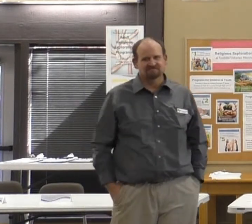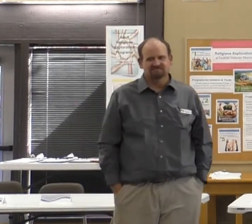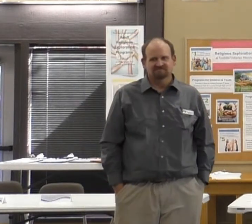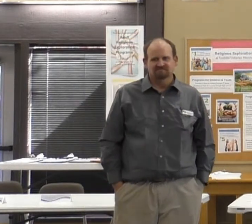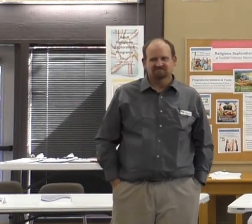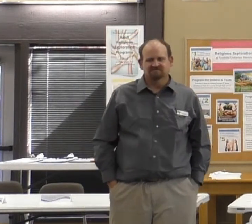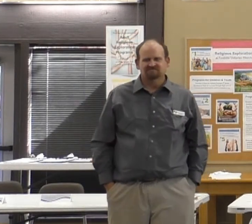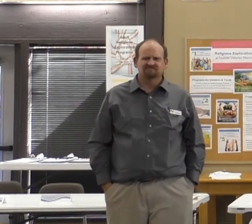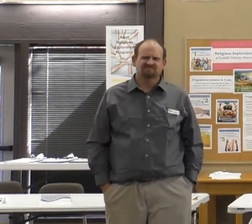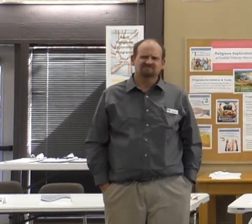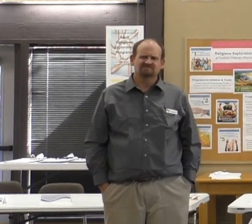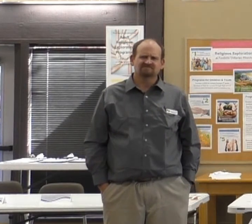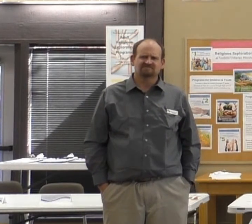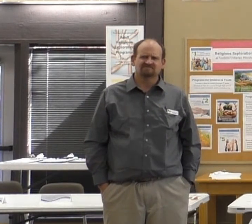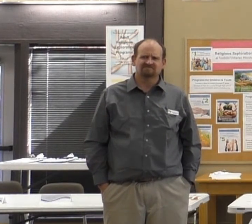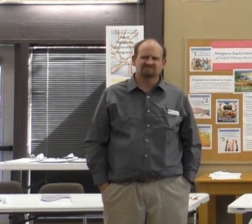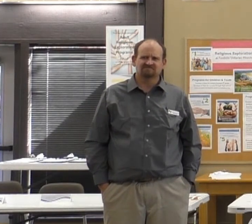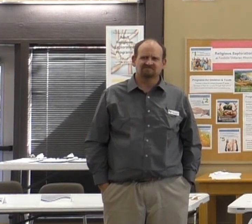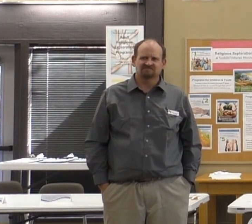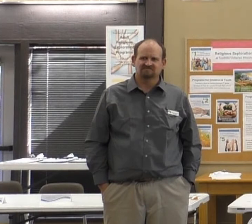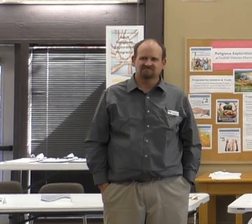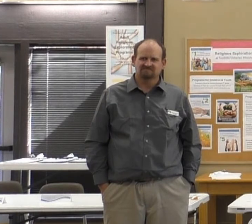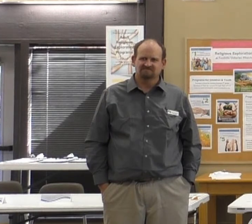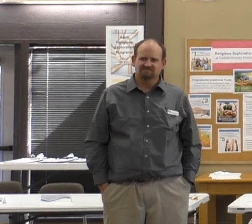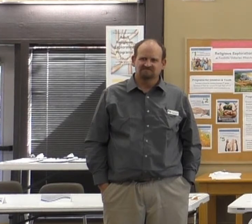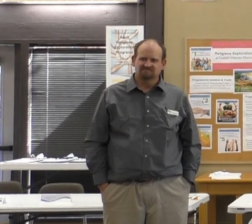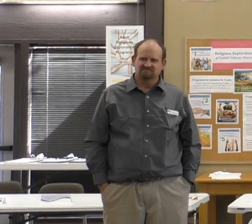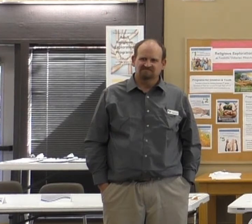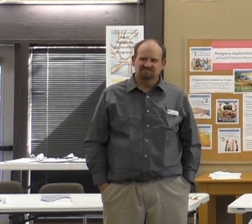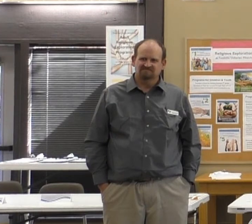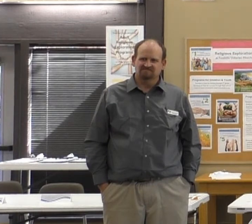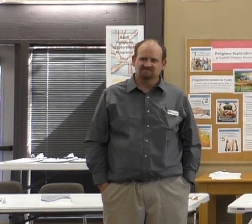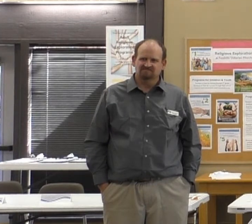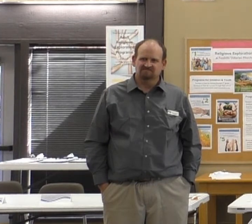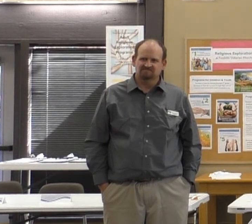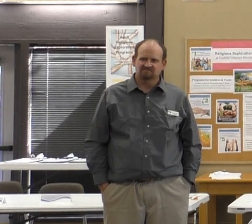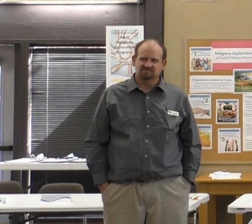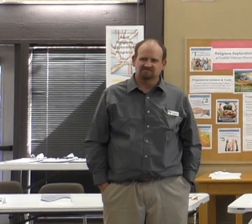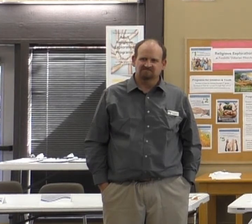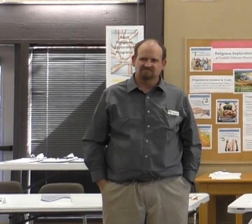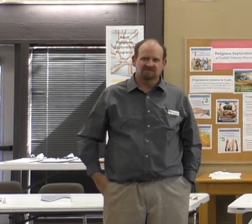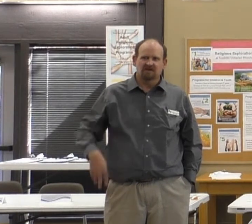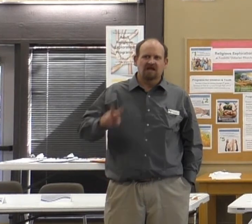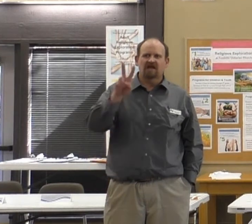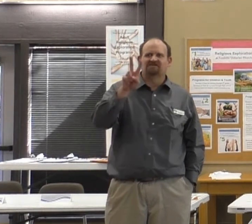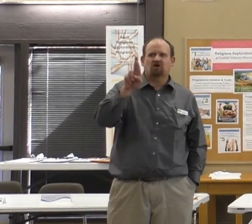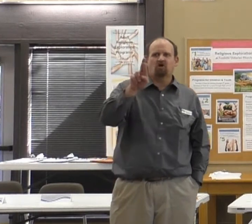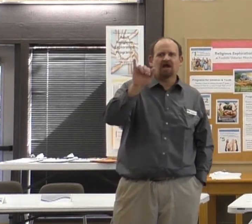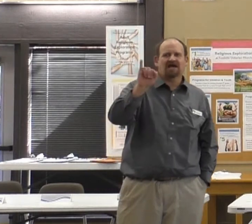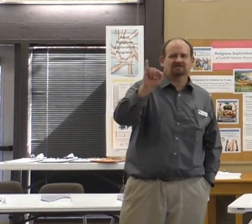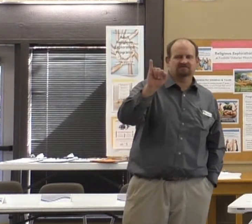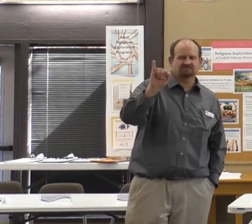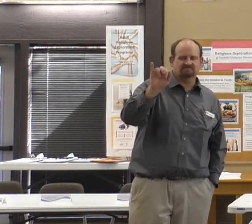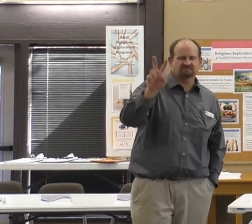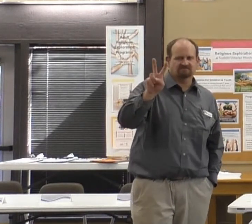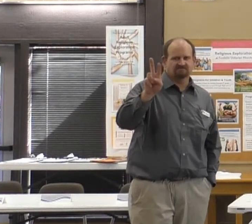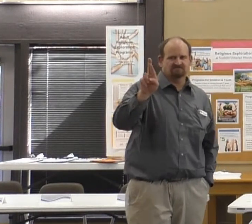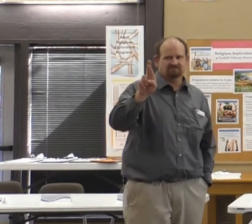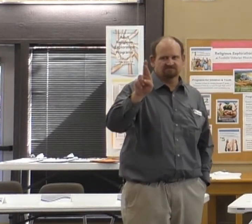You had mentioned VSL as an option, and I'm not familiar with what that is. Could you explain that?